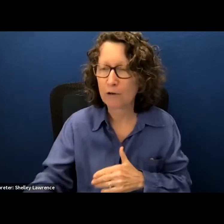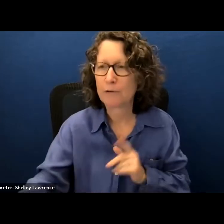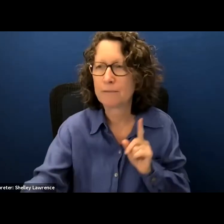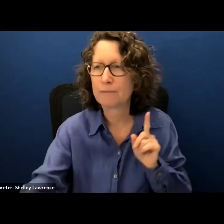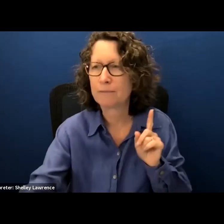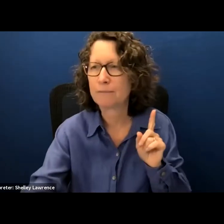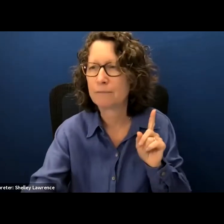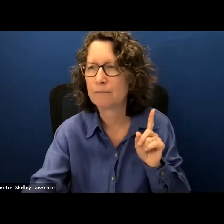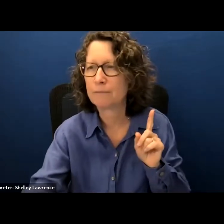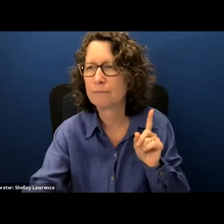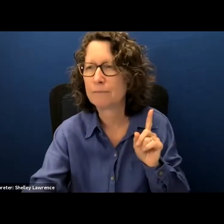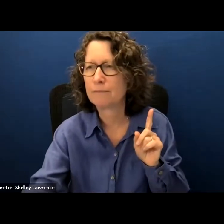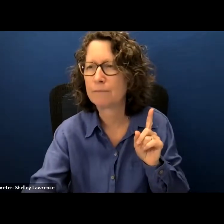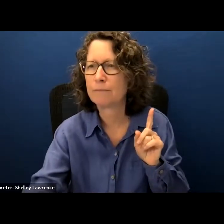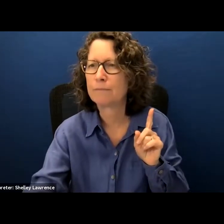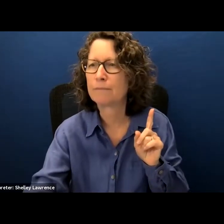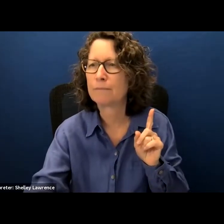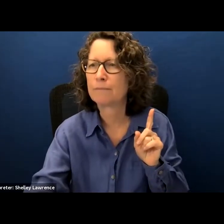Ortiz.